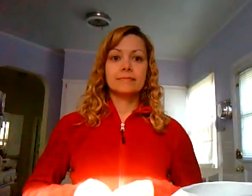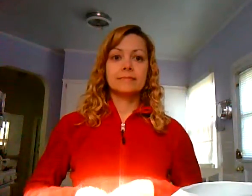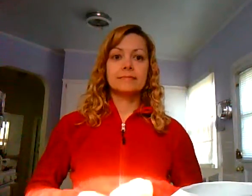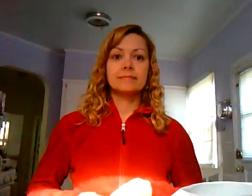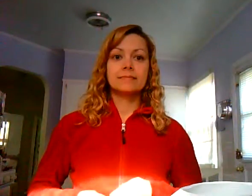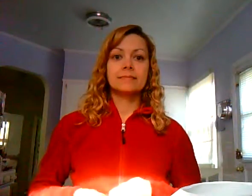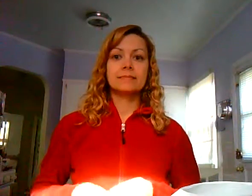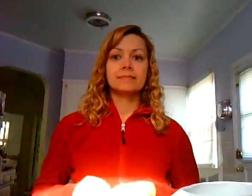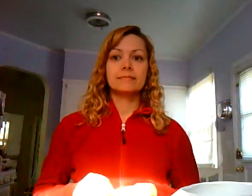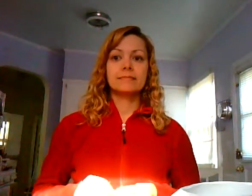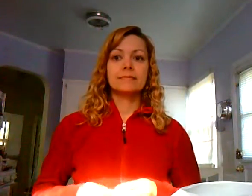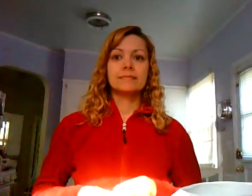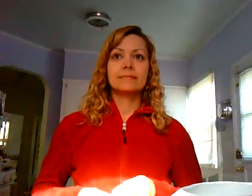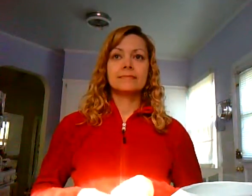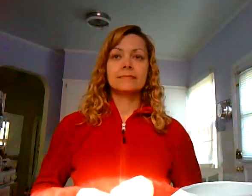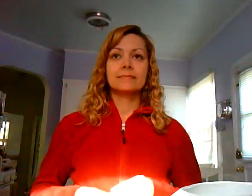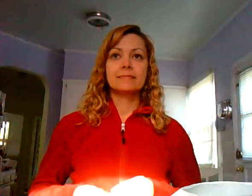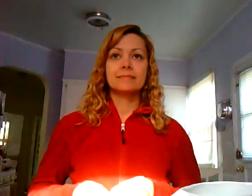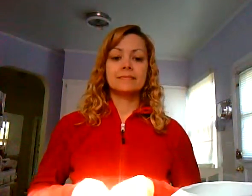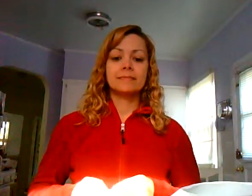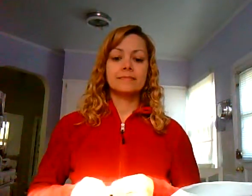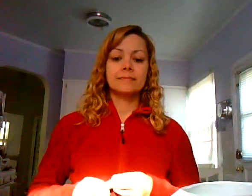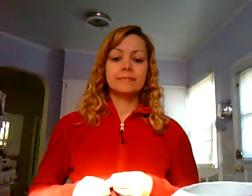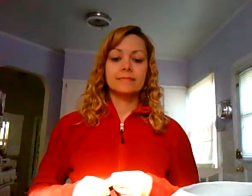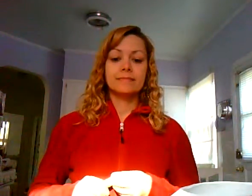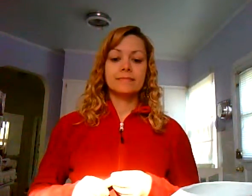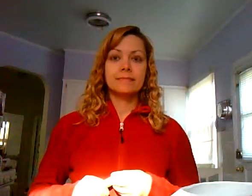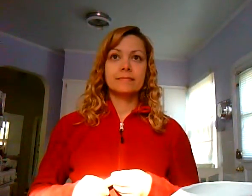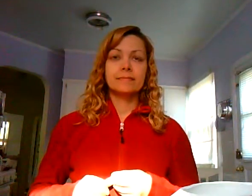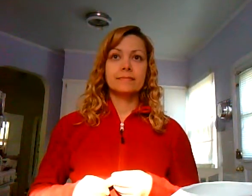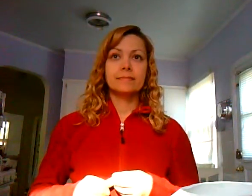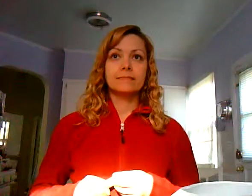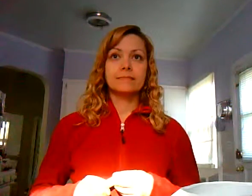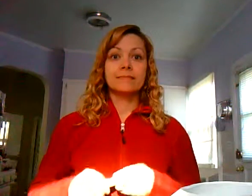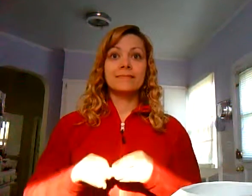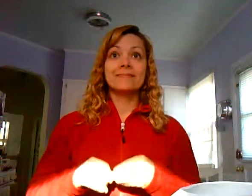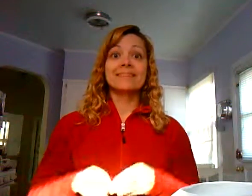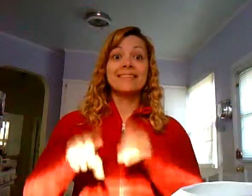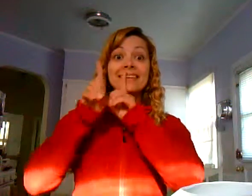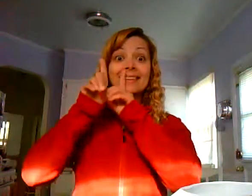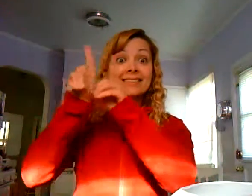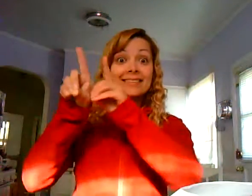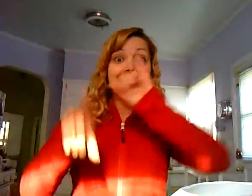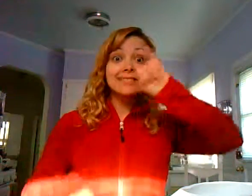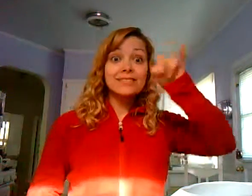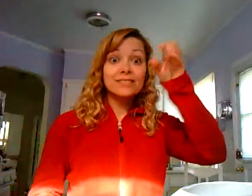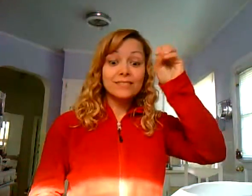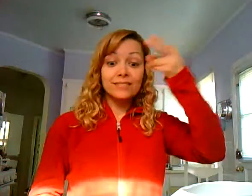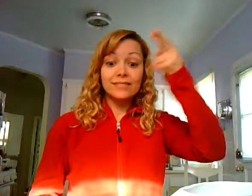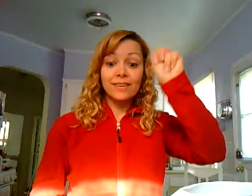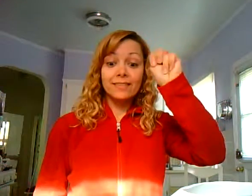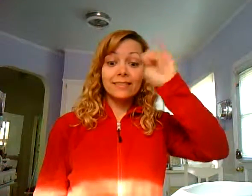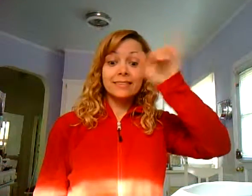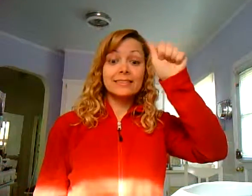left their father Zebedee in the boat with the hired servants and followed him. The disciples John